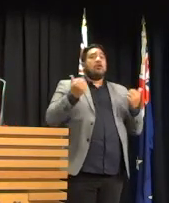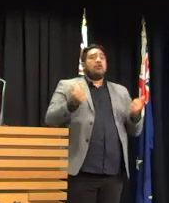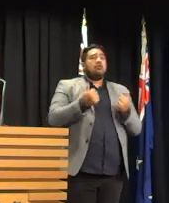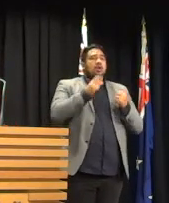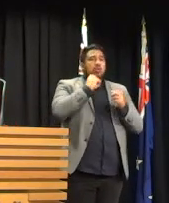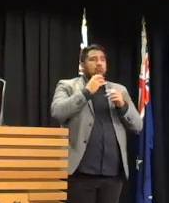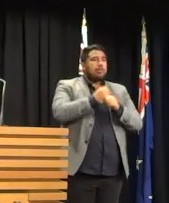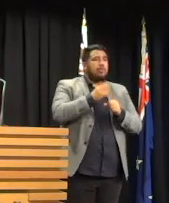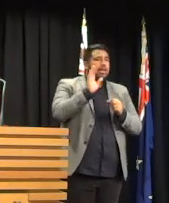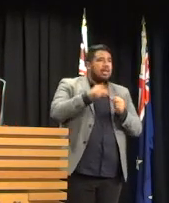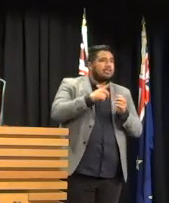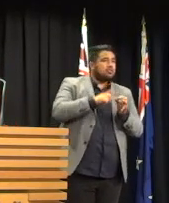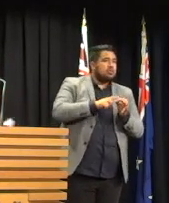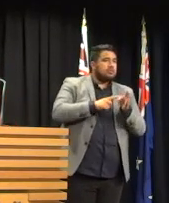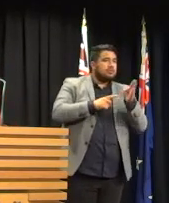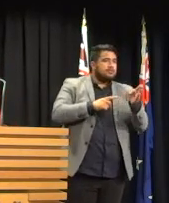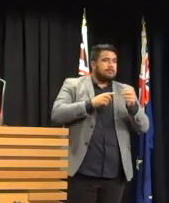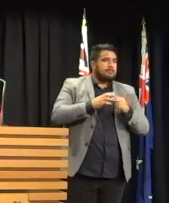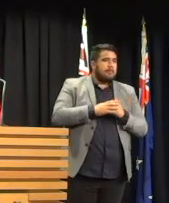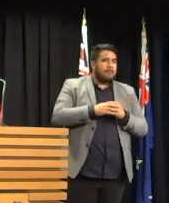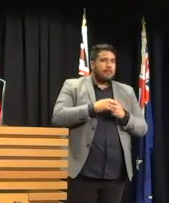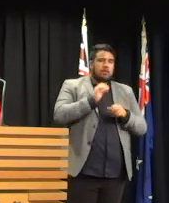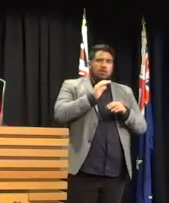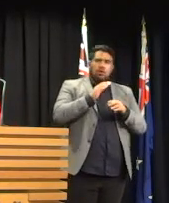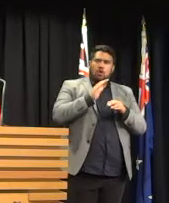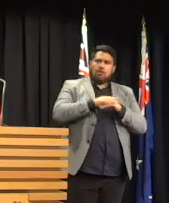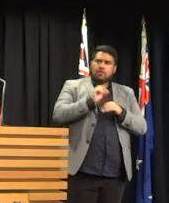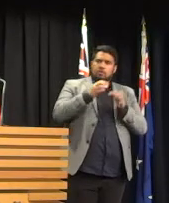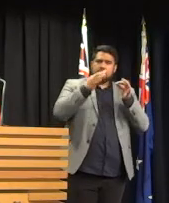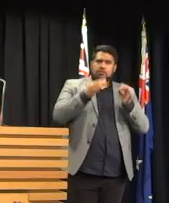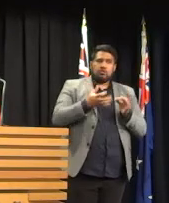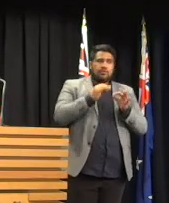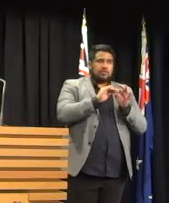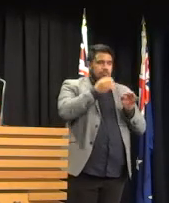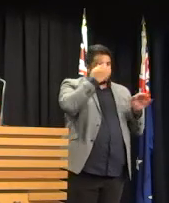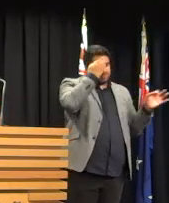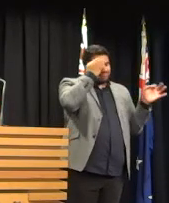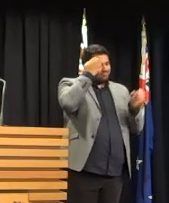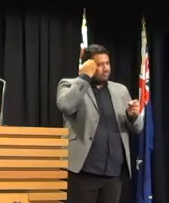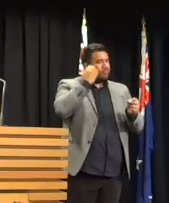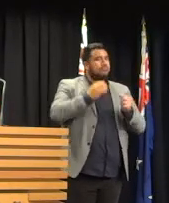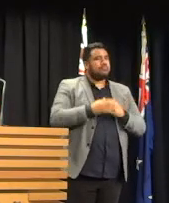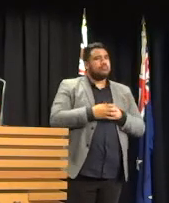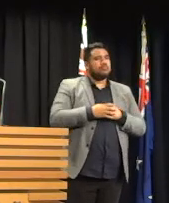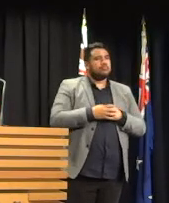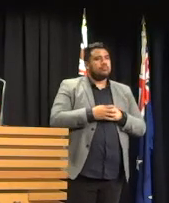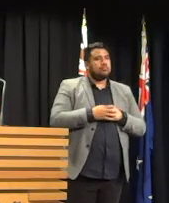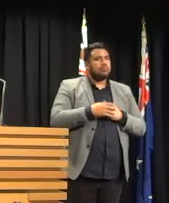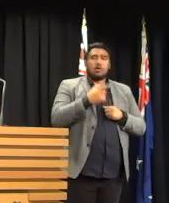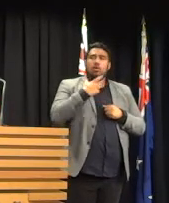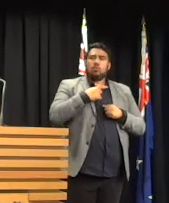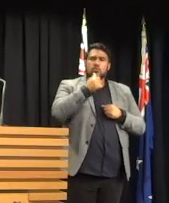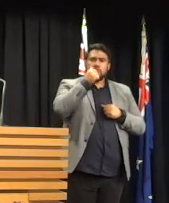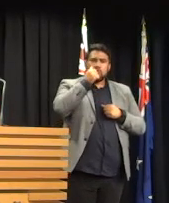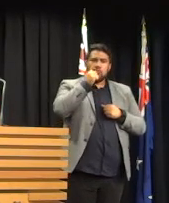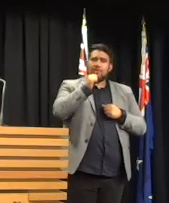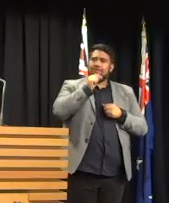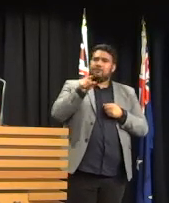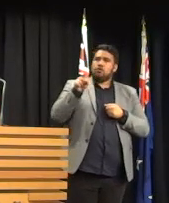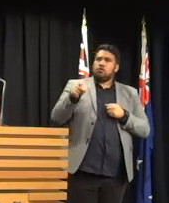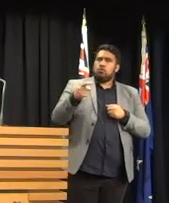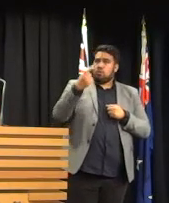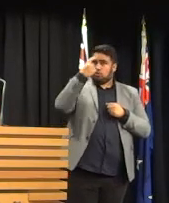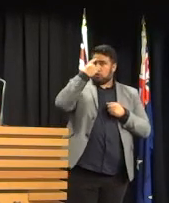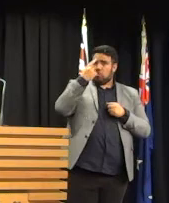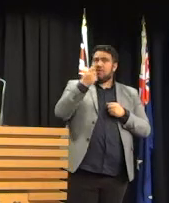decision wrap to have up. a Gina, sign last language- question? Sorry, just on the decision to have a sign language interpreter here. Have you taken into consideration